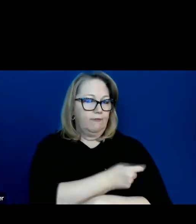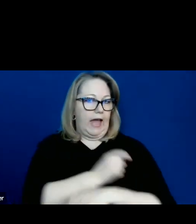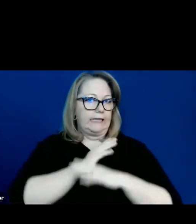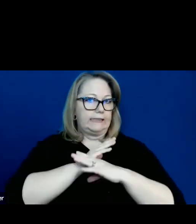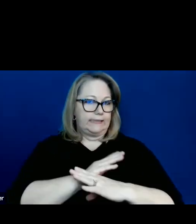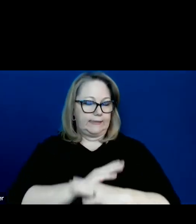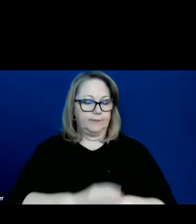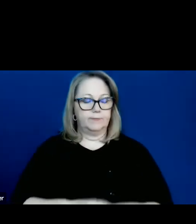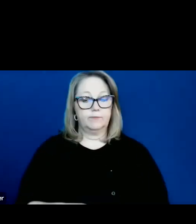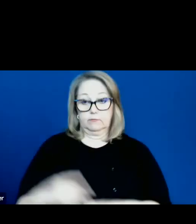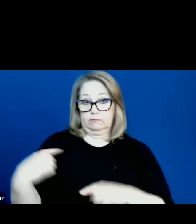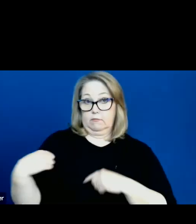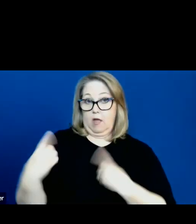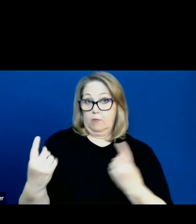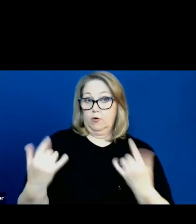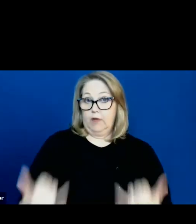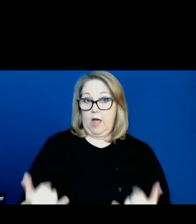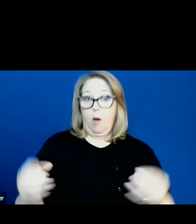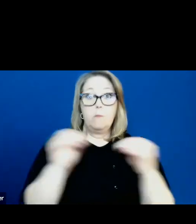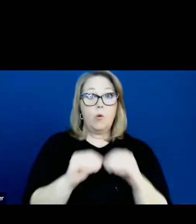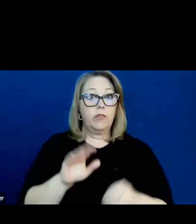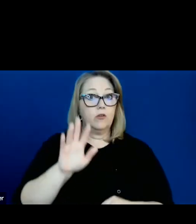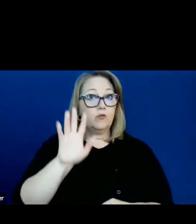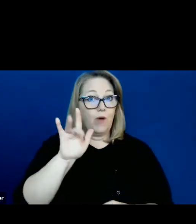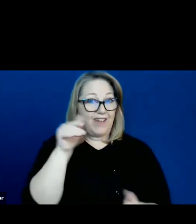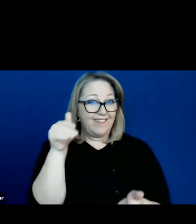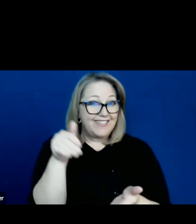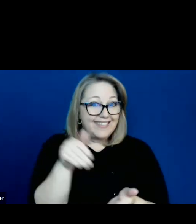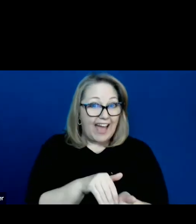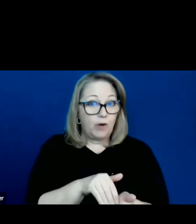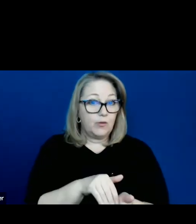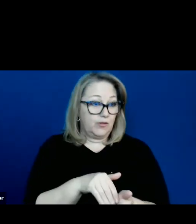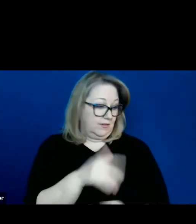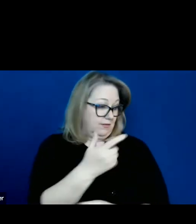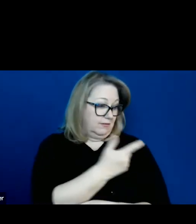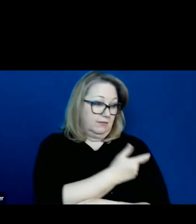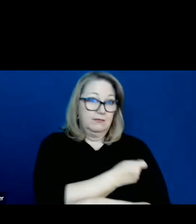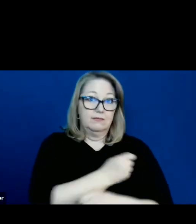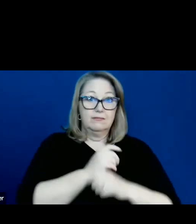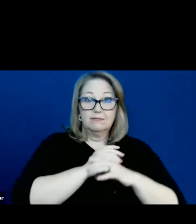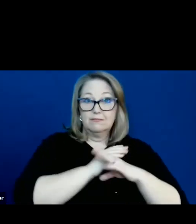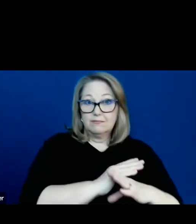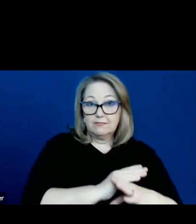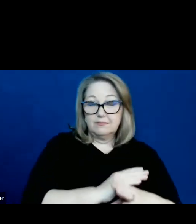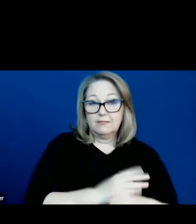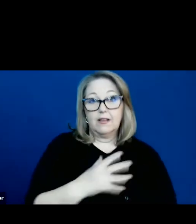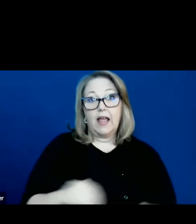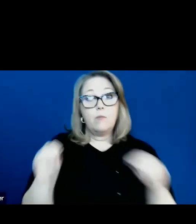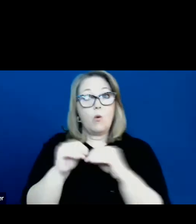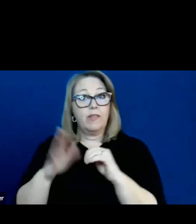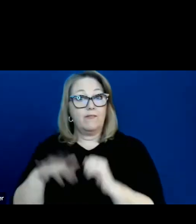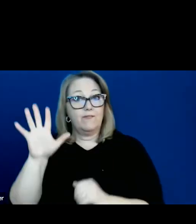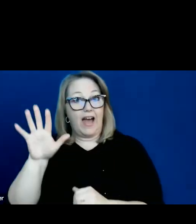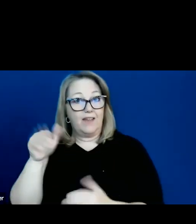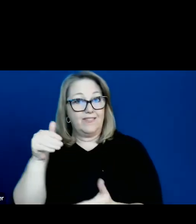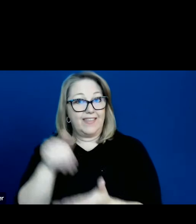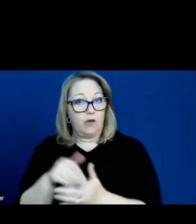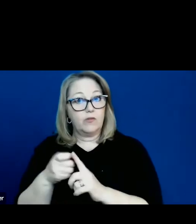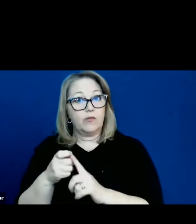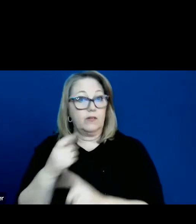Tuesday, more than 20,000 doses of Pfizer and almost 5,000 doses of Moderna vaccine have been administered and reported into Nevada